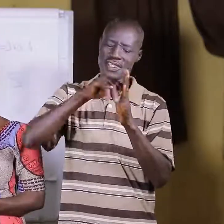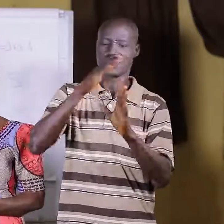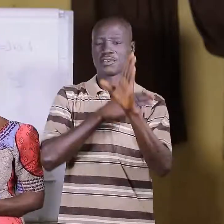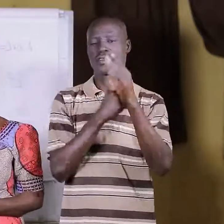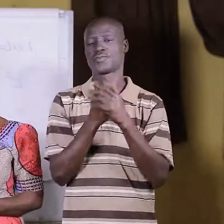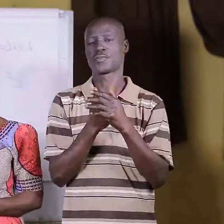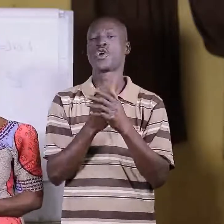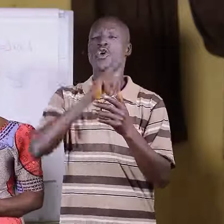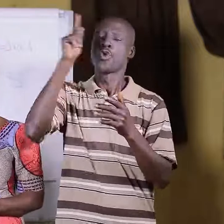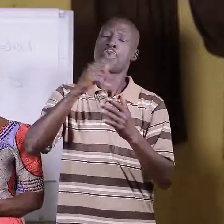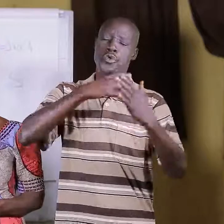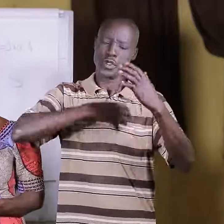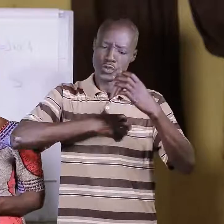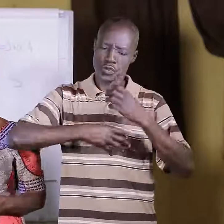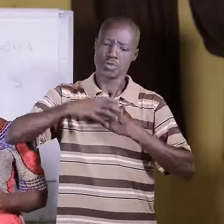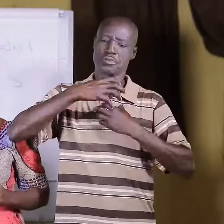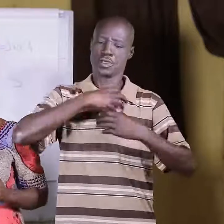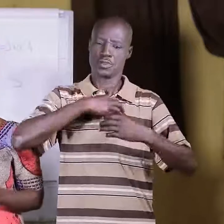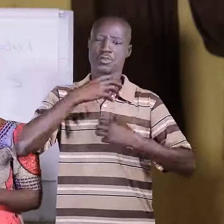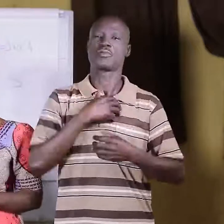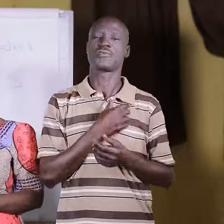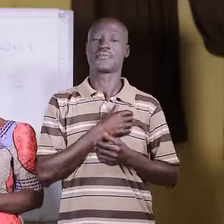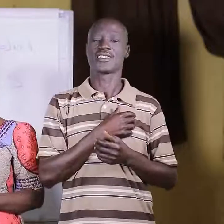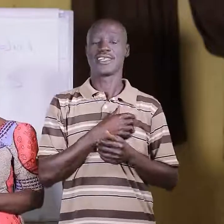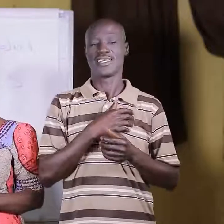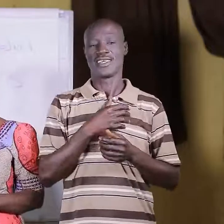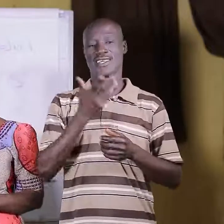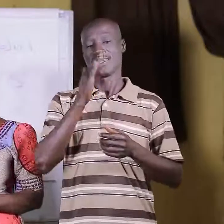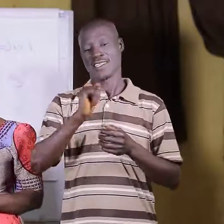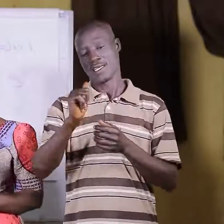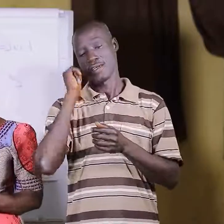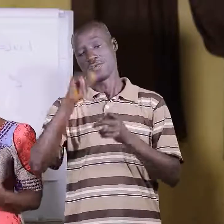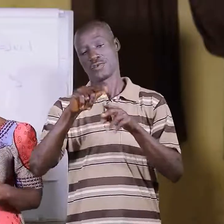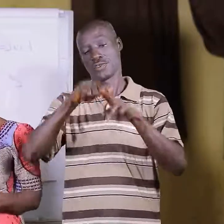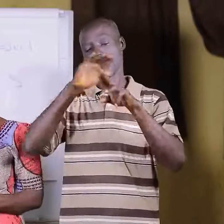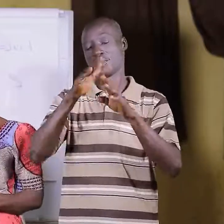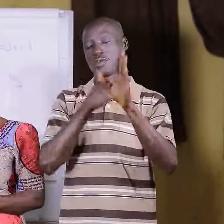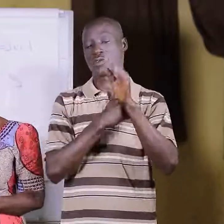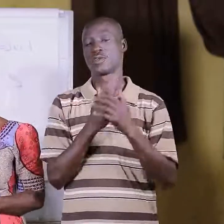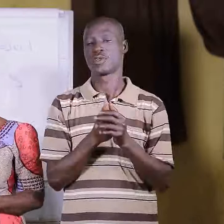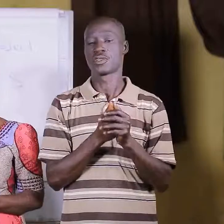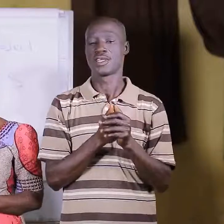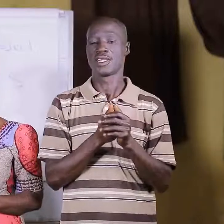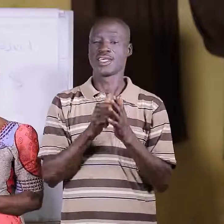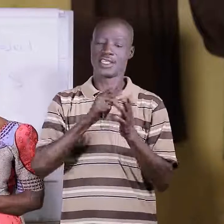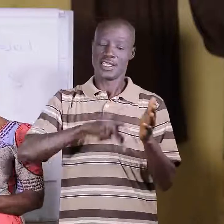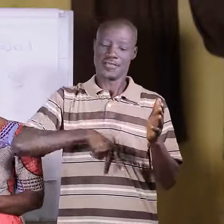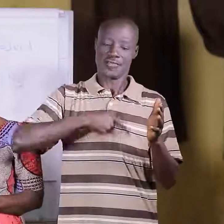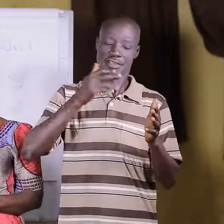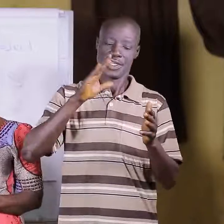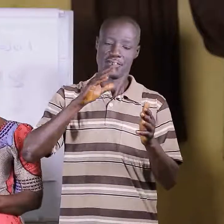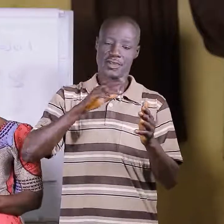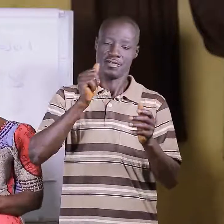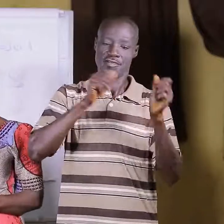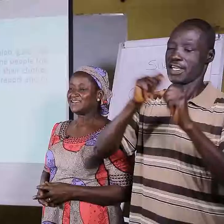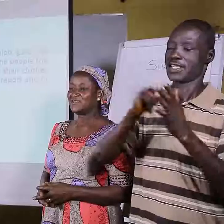aspect. And they felt they were the ones to fight the war physically, not inviting God to help them. So at the